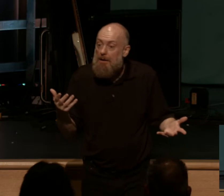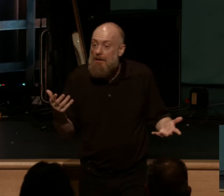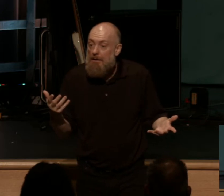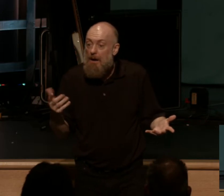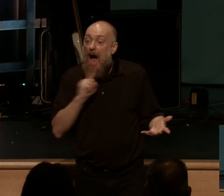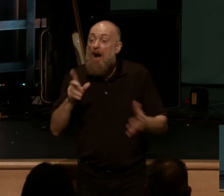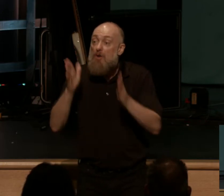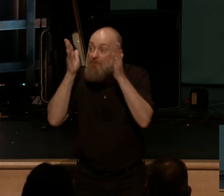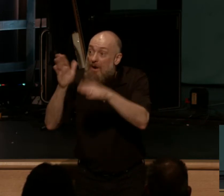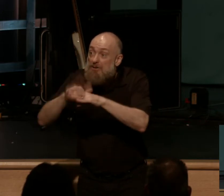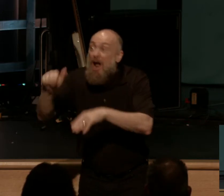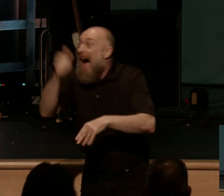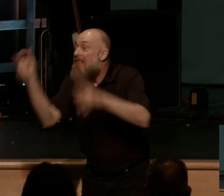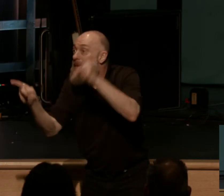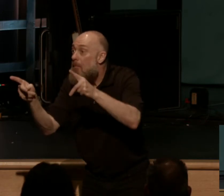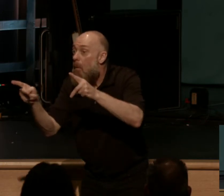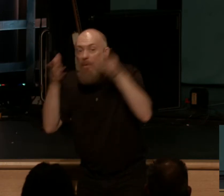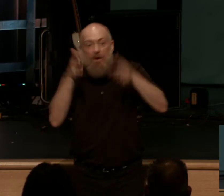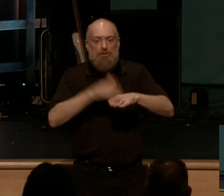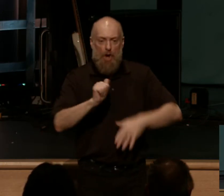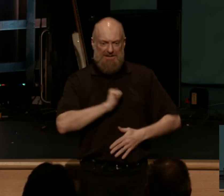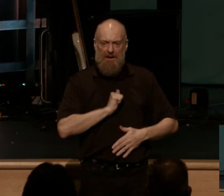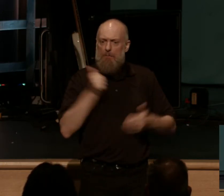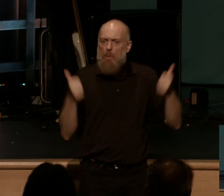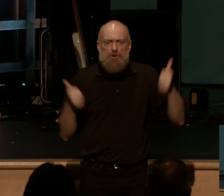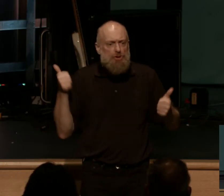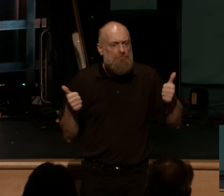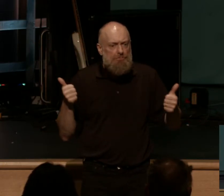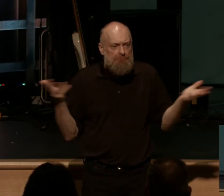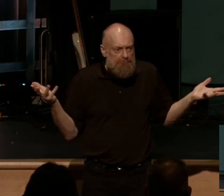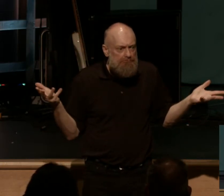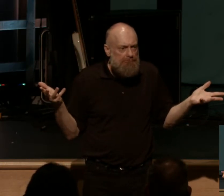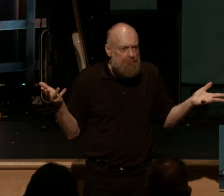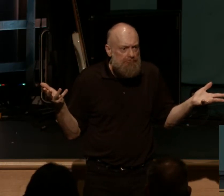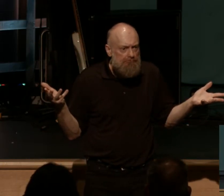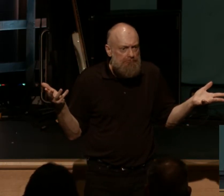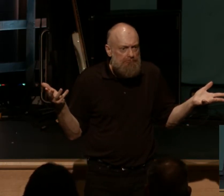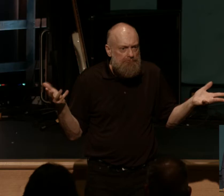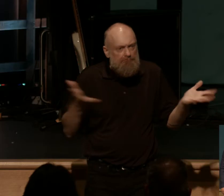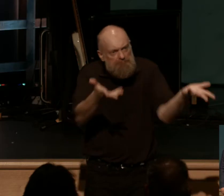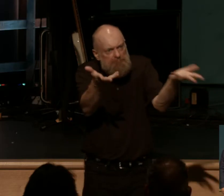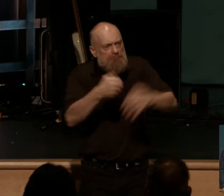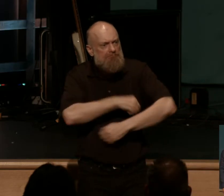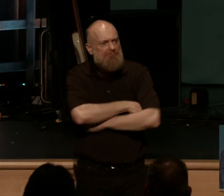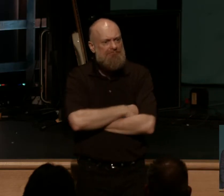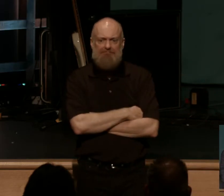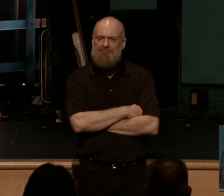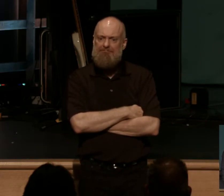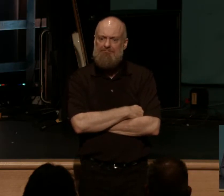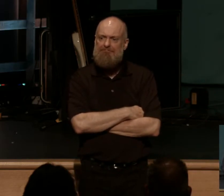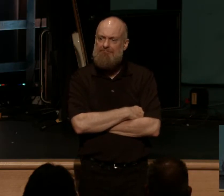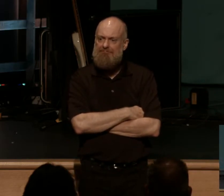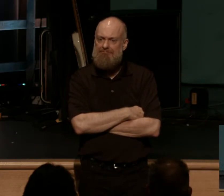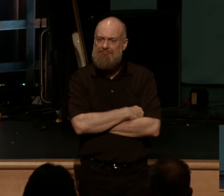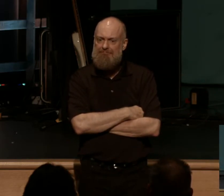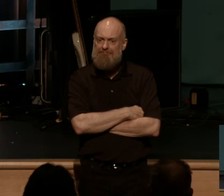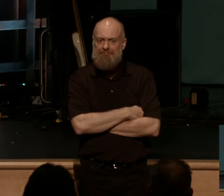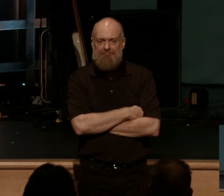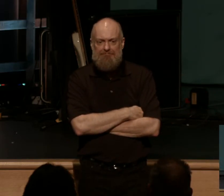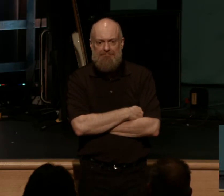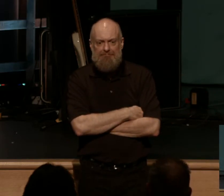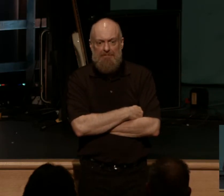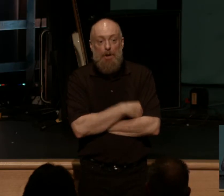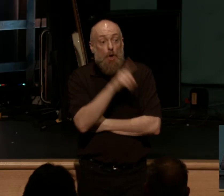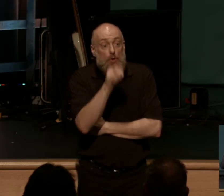Are these other-centered, or are these self-centered? Just take a moment right now. Are all my instincts to be